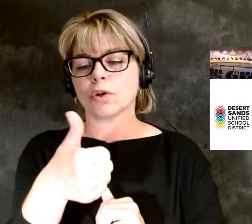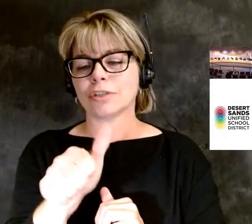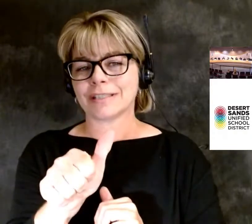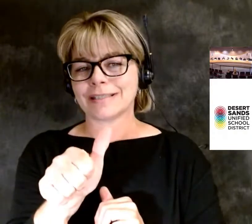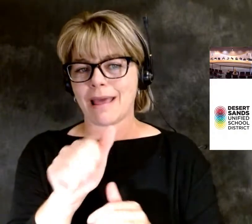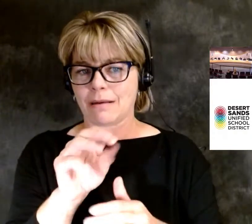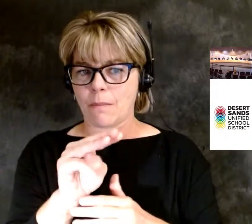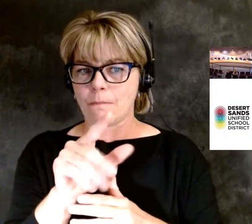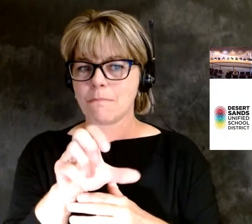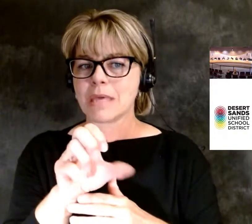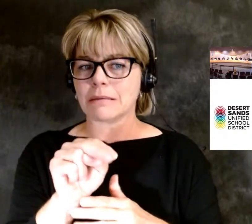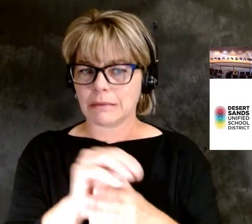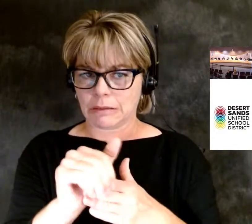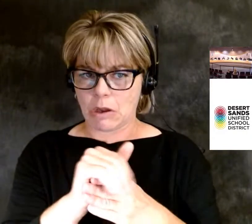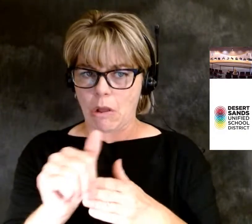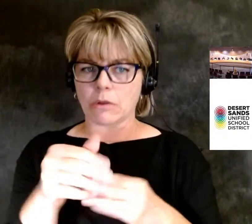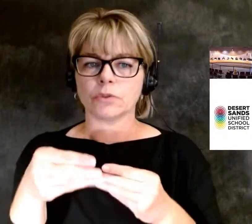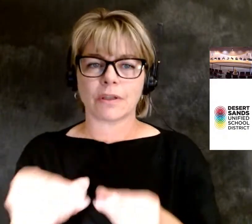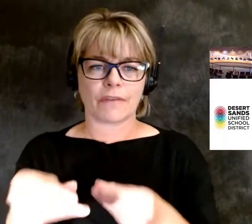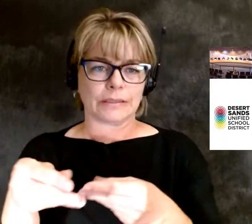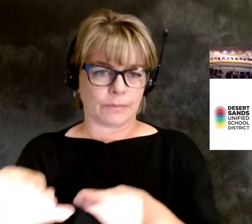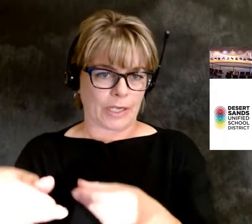expenditures. That's that.